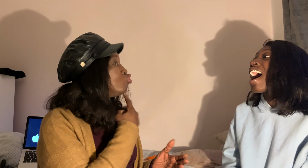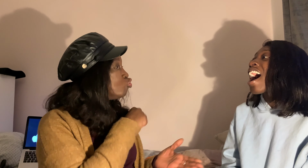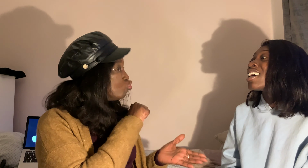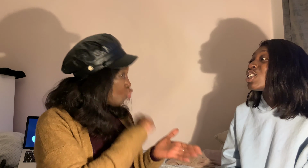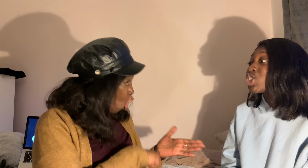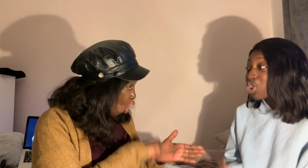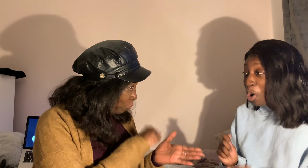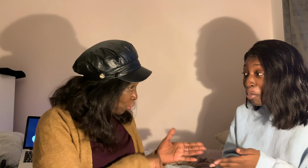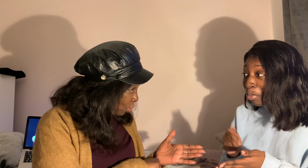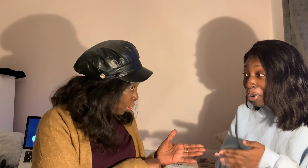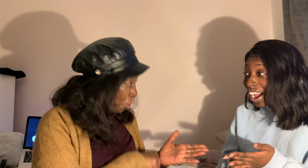Shop.